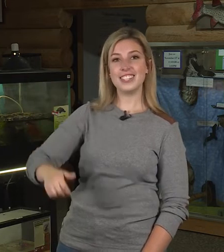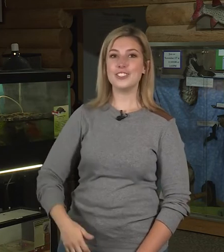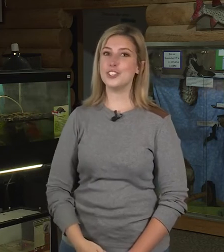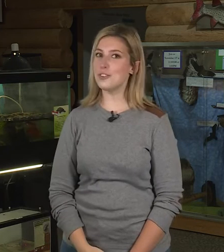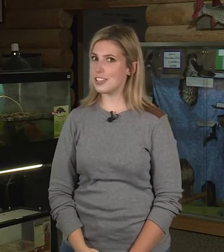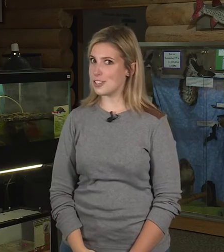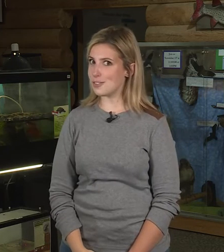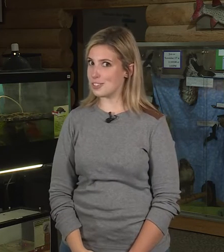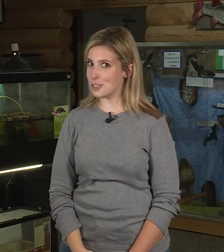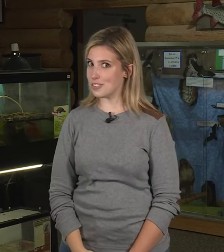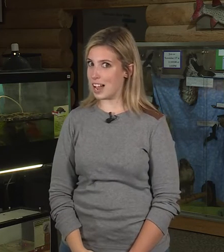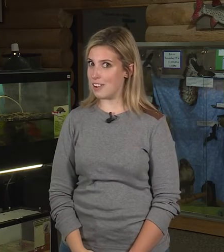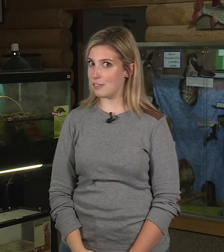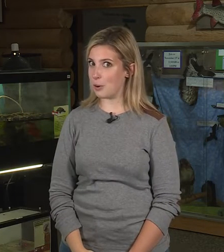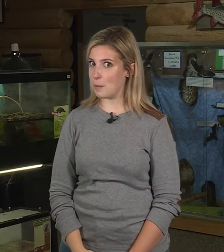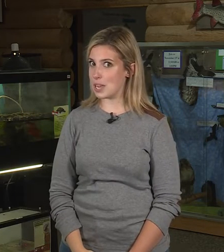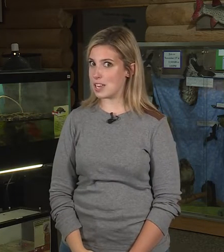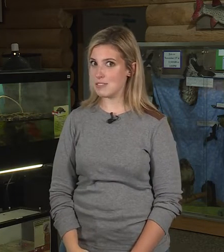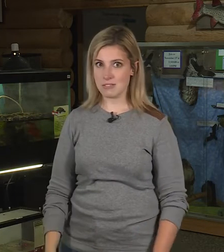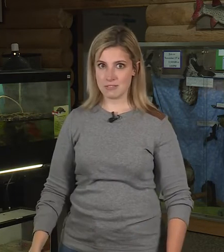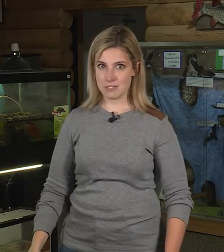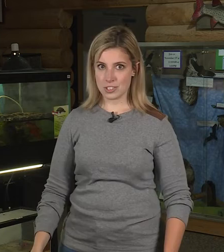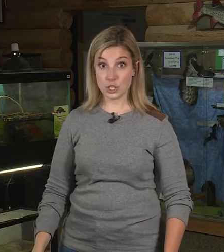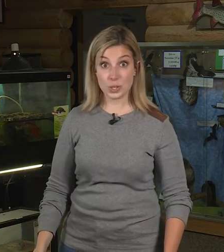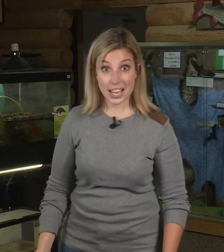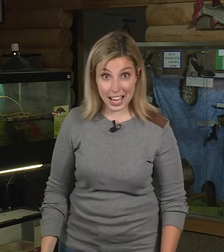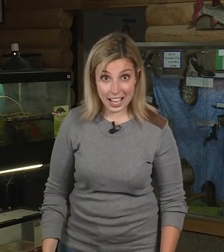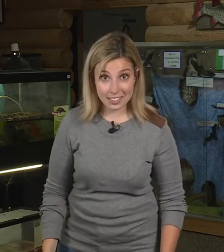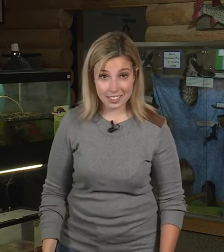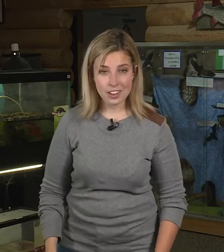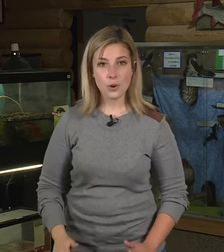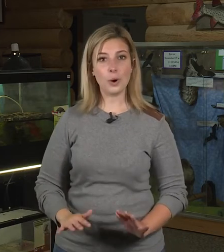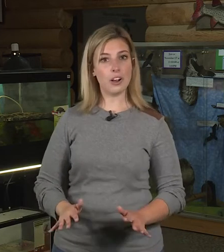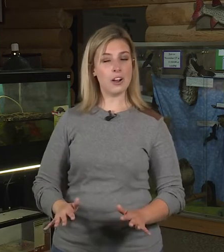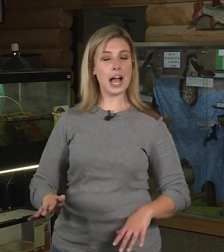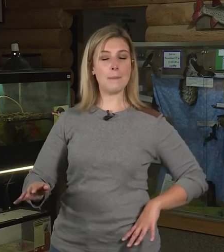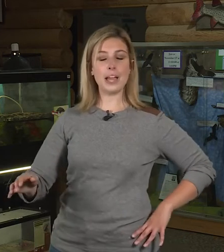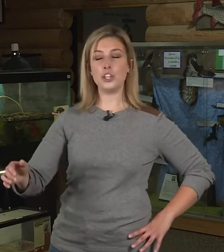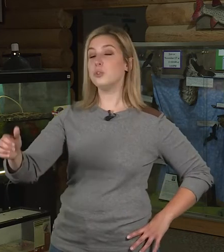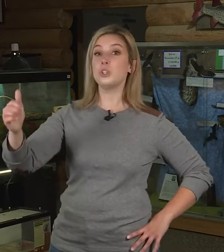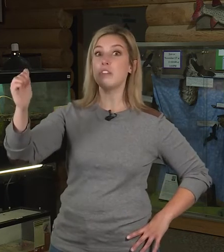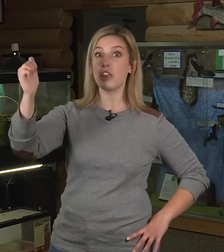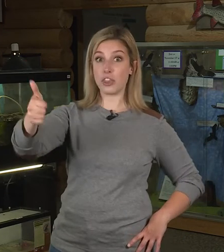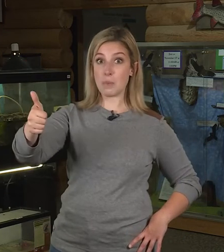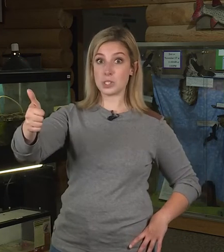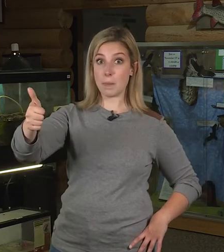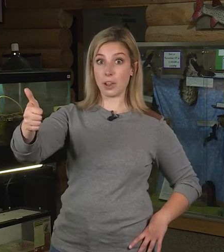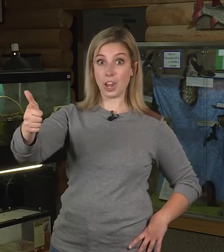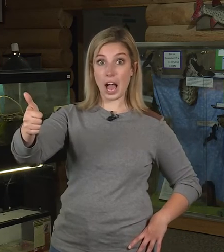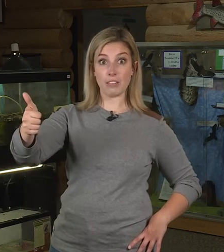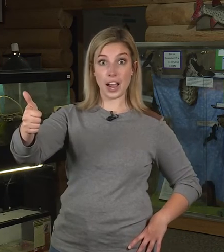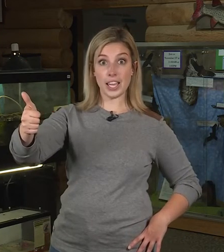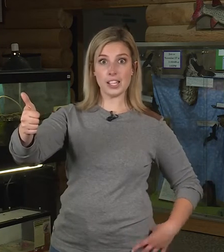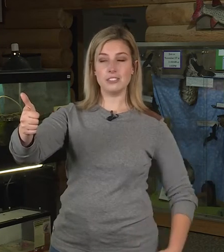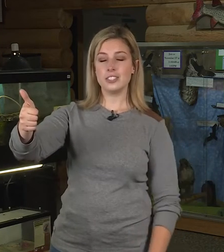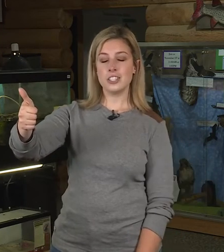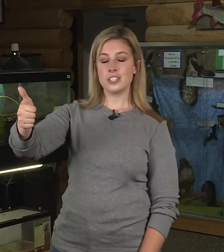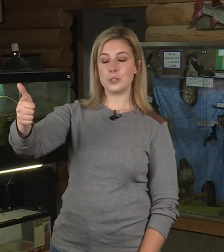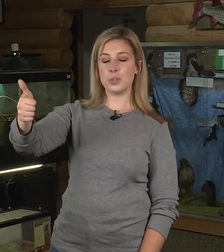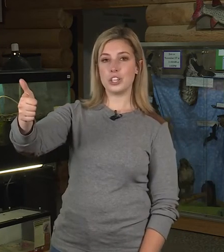Do you think you can do that for me? You can? Well, I bet you give a thumbs up a lot, right? So we can go